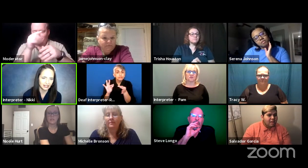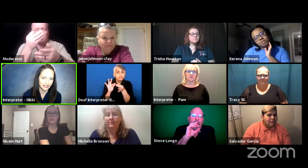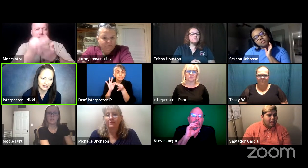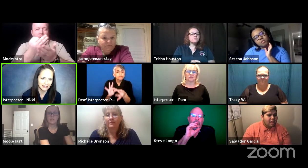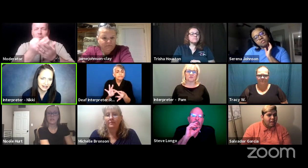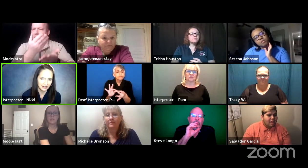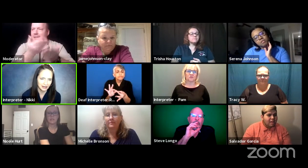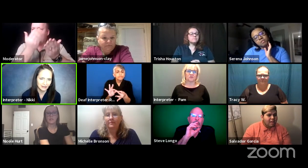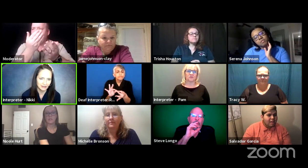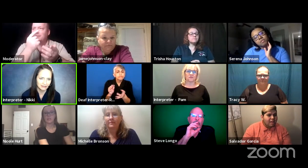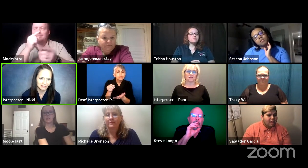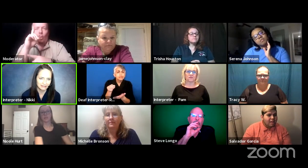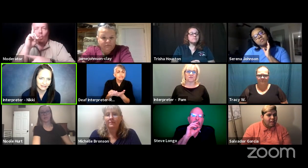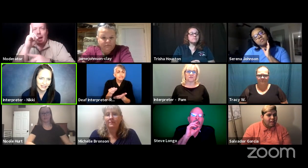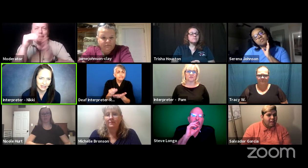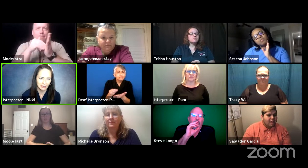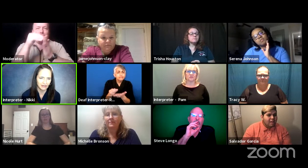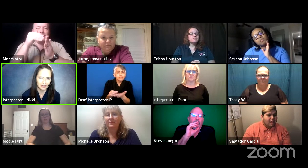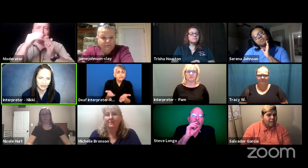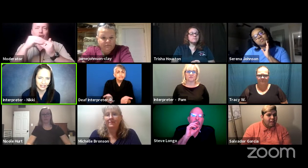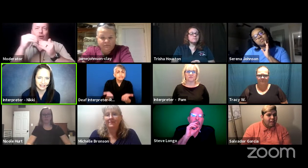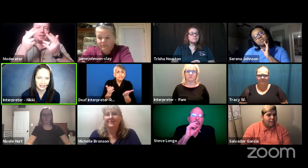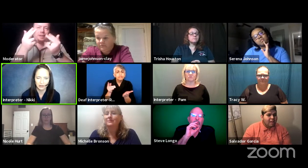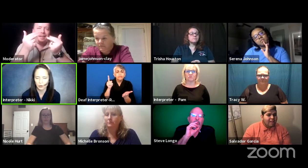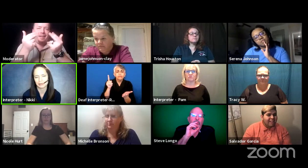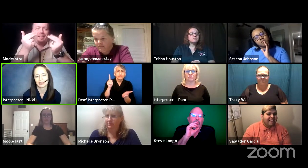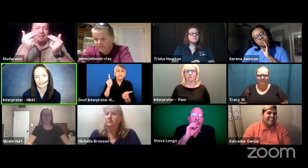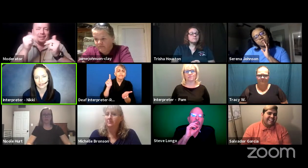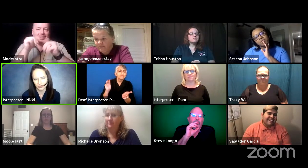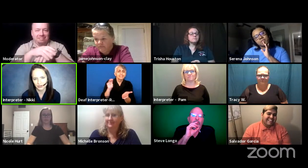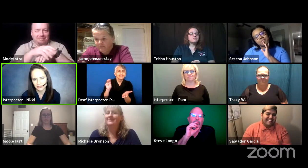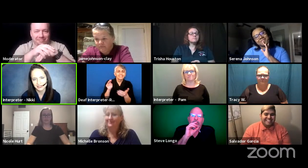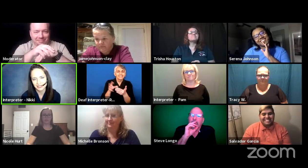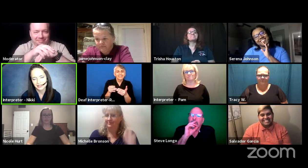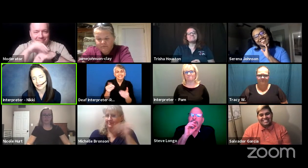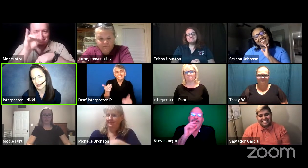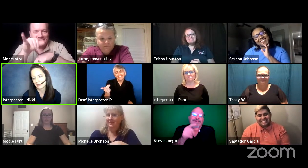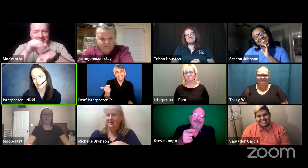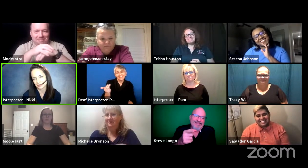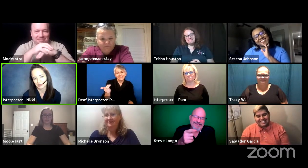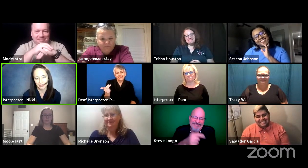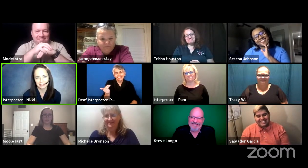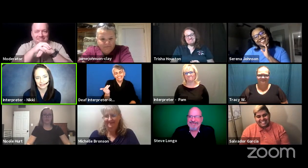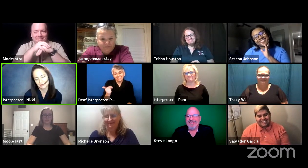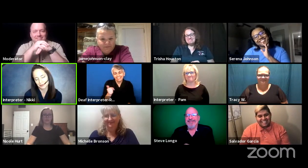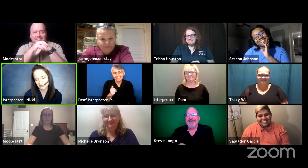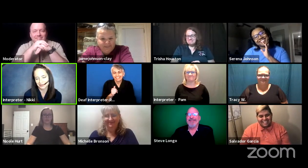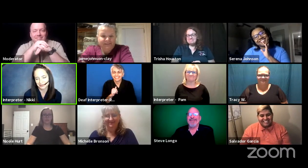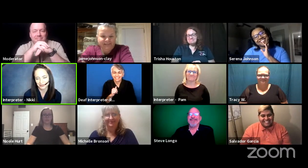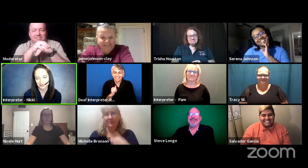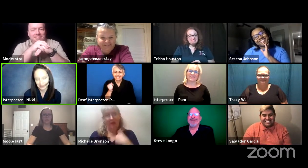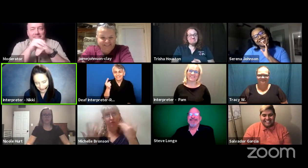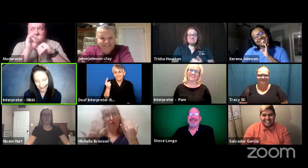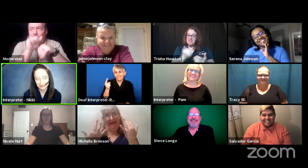regarding something about fundraising, the $1 million. His response was just an